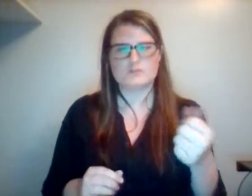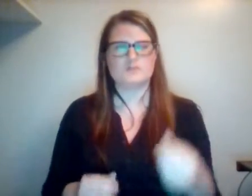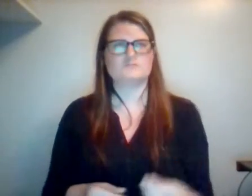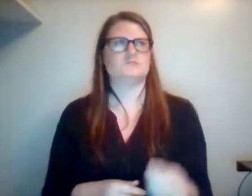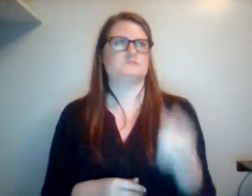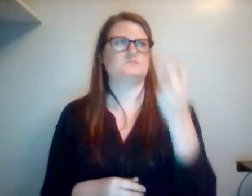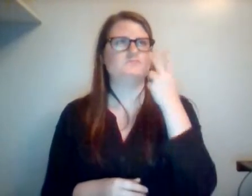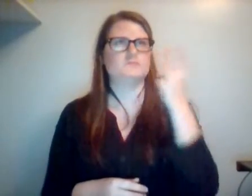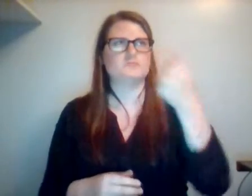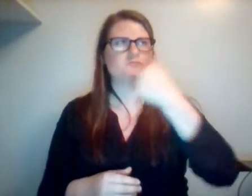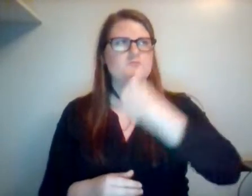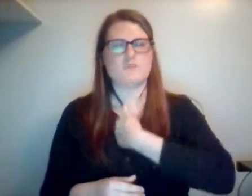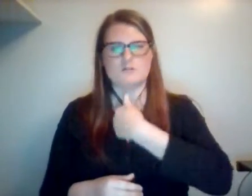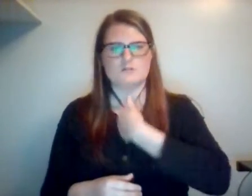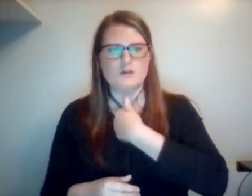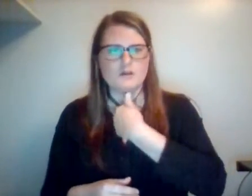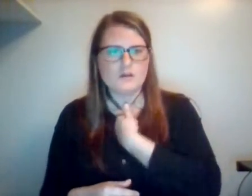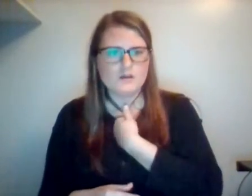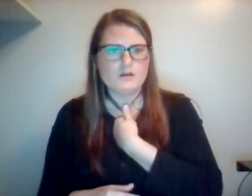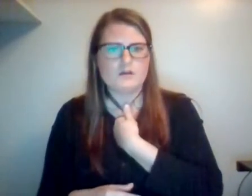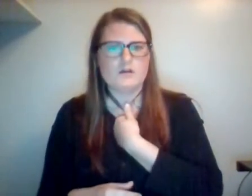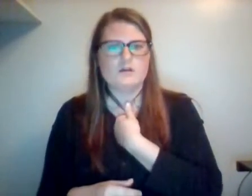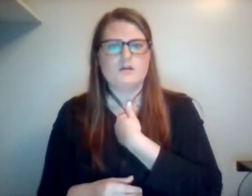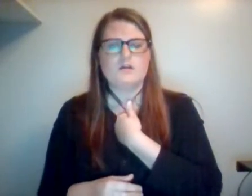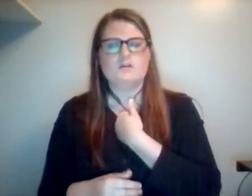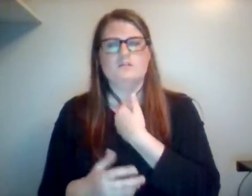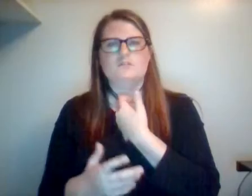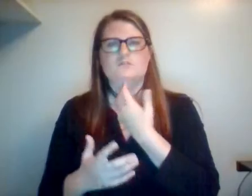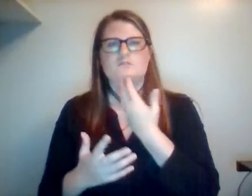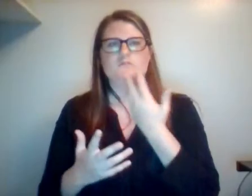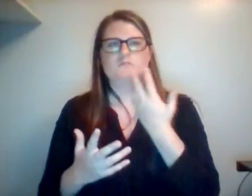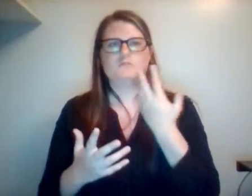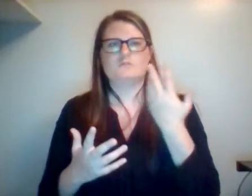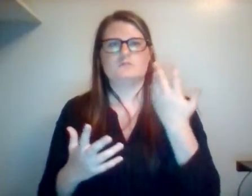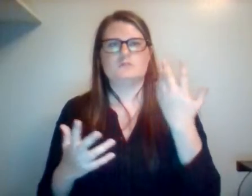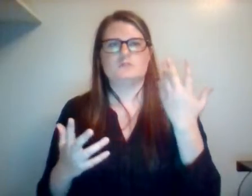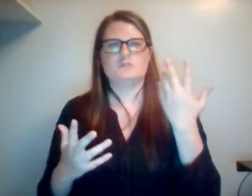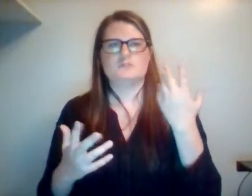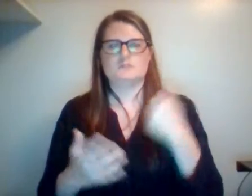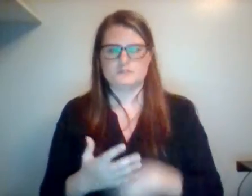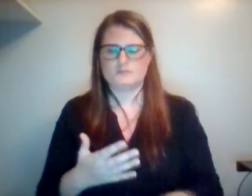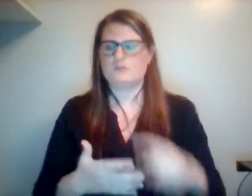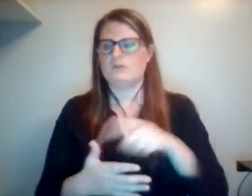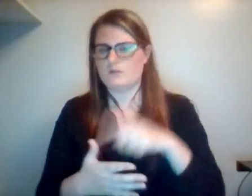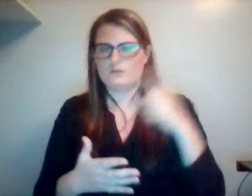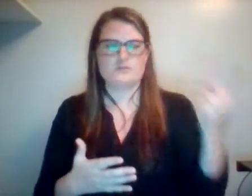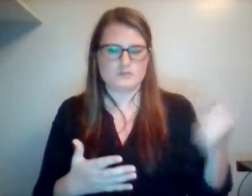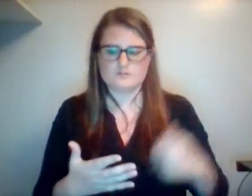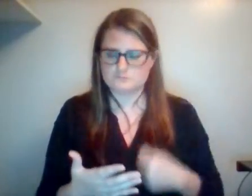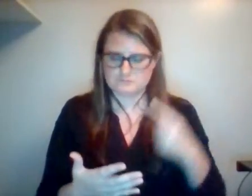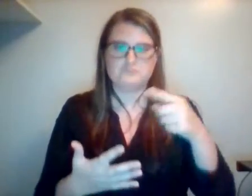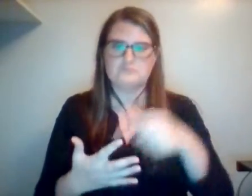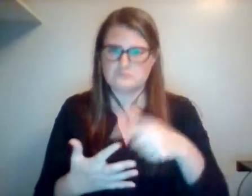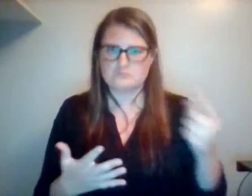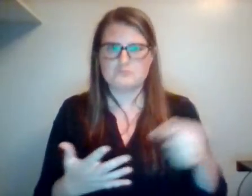temptations, I haven't done any surveys, so people think this is narrow. I think, well, yeah, it is. It comes out of me, and if people are like